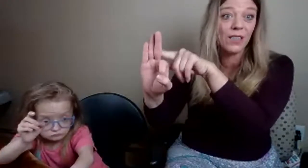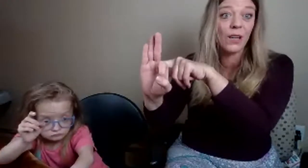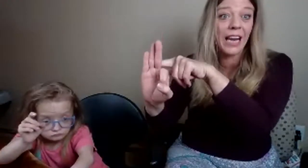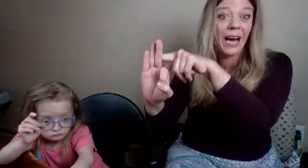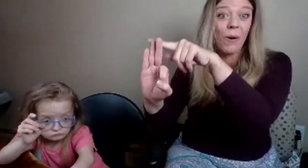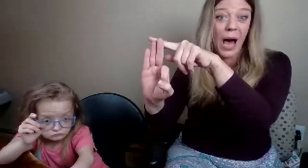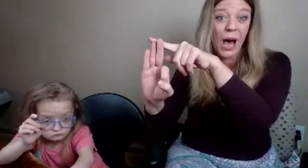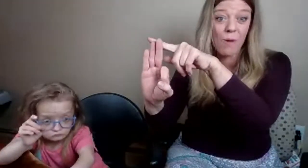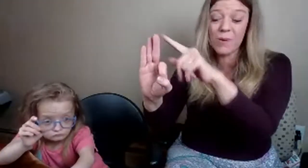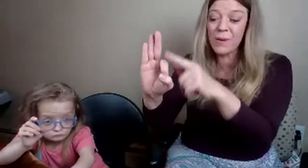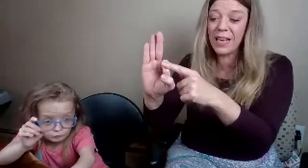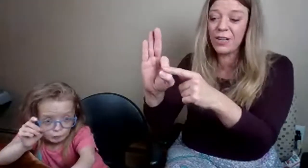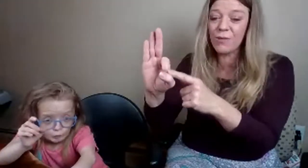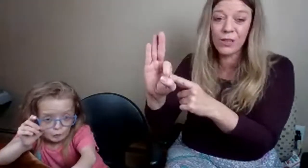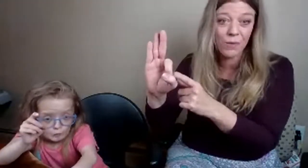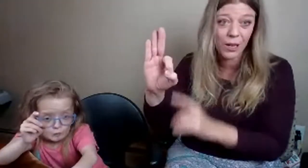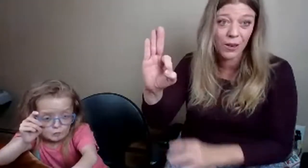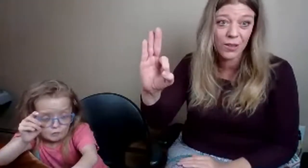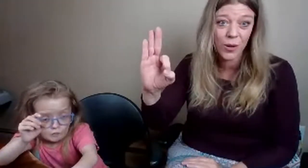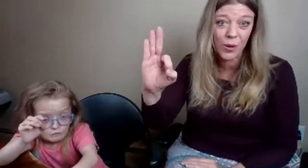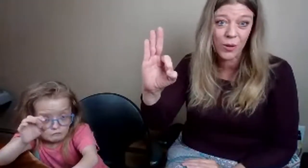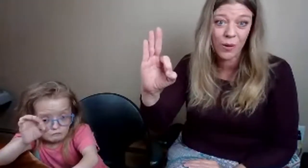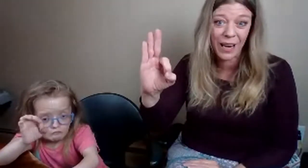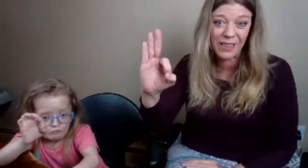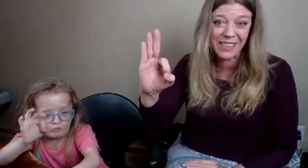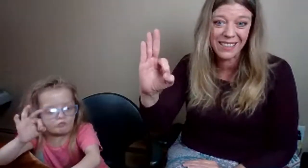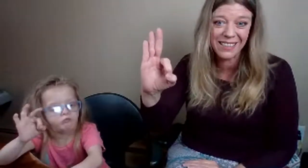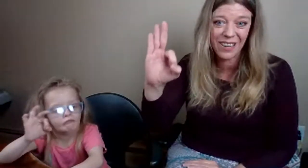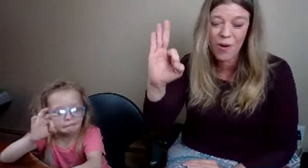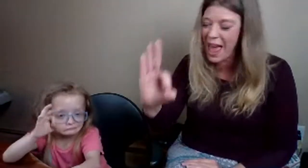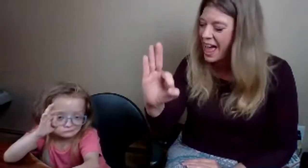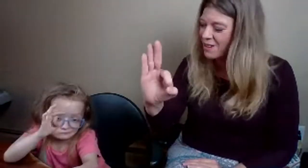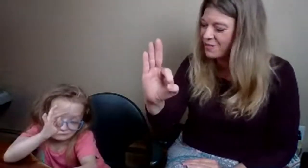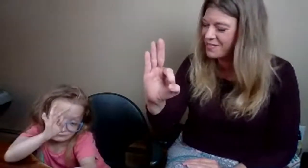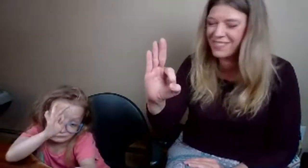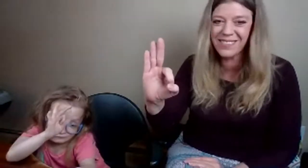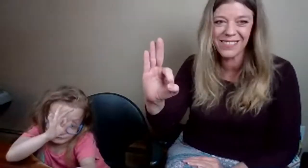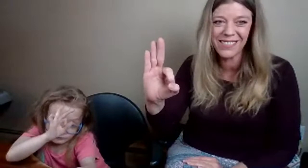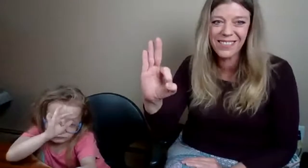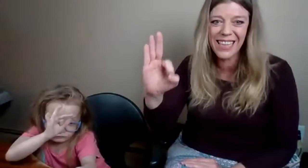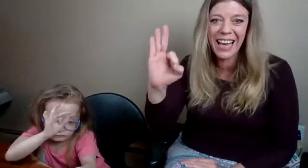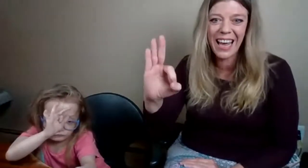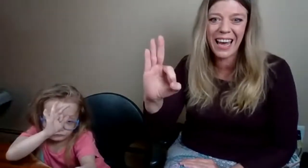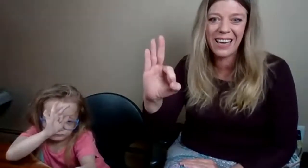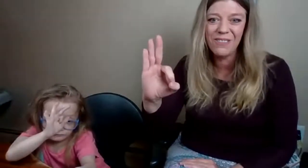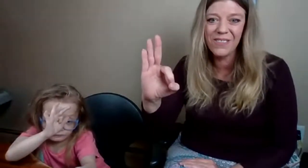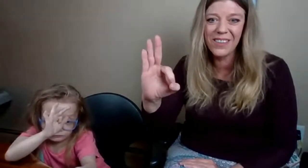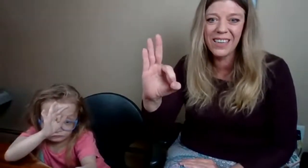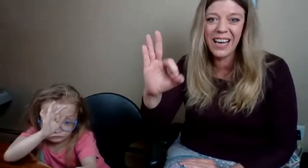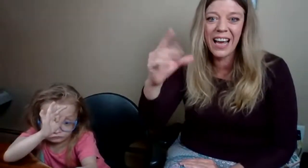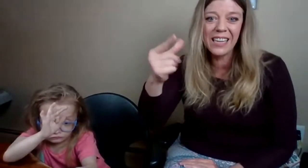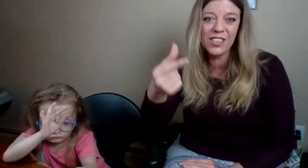are now up, and your first finger is curled around. So F. F.